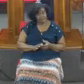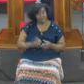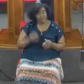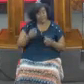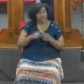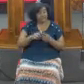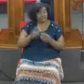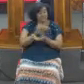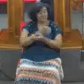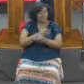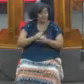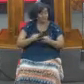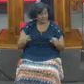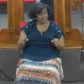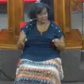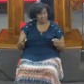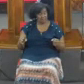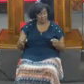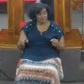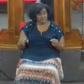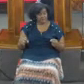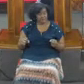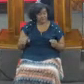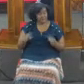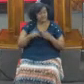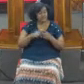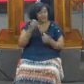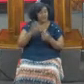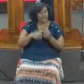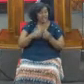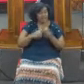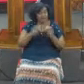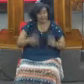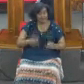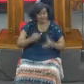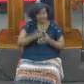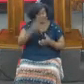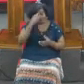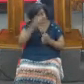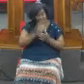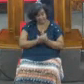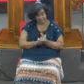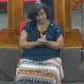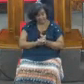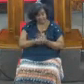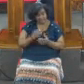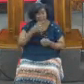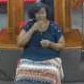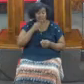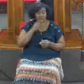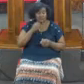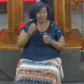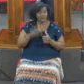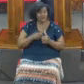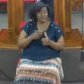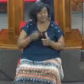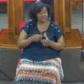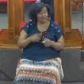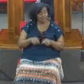unto salvation to everyone that believes. To the Jew first and also to the